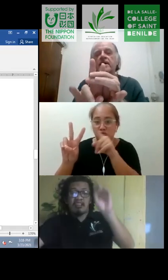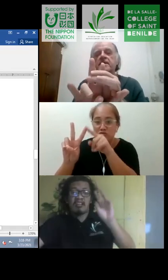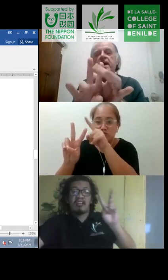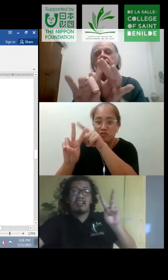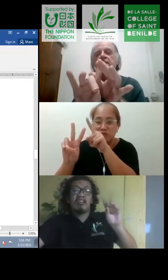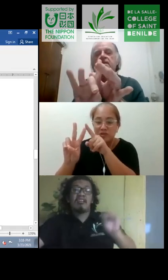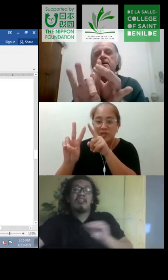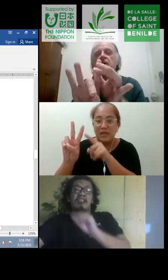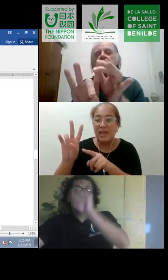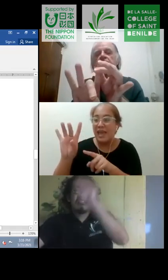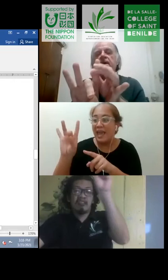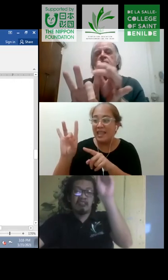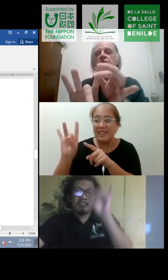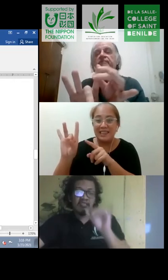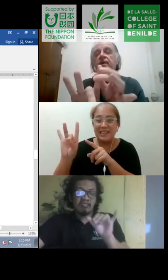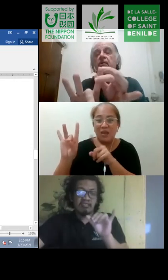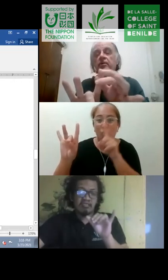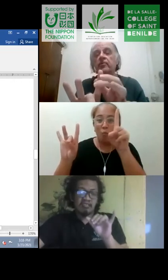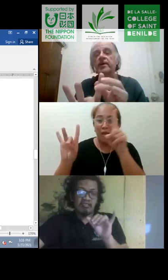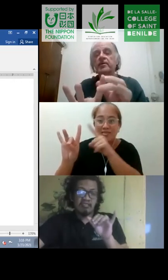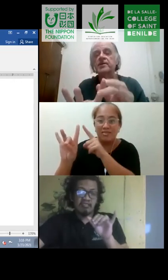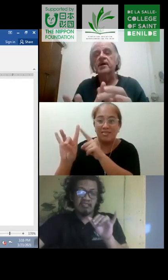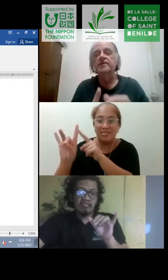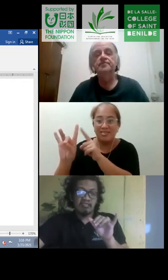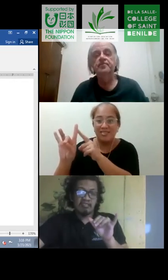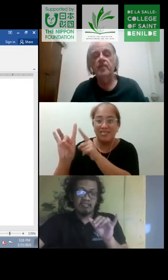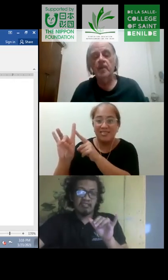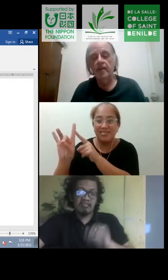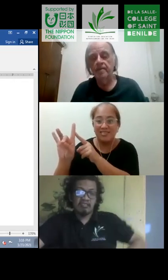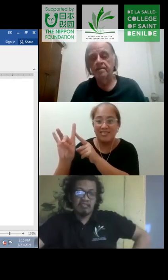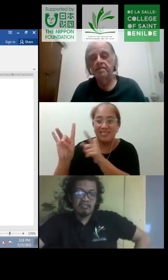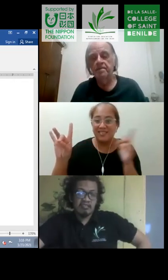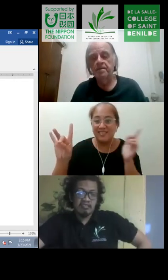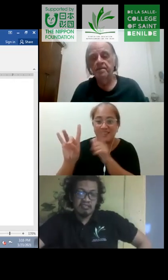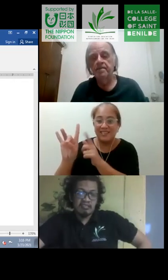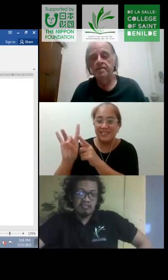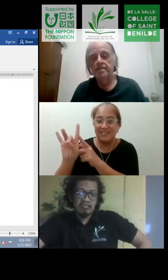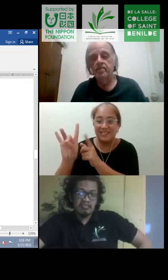while as 8 only has 1 finger on the radial side.